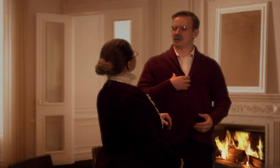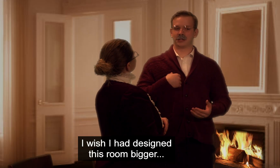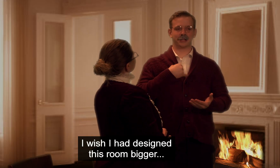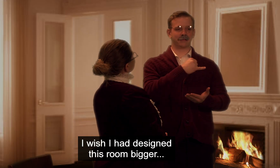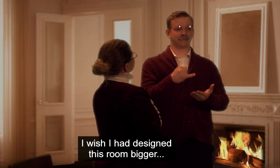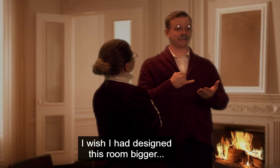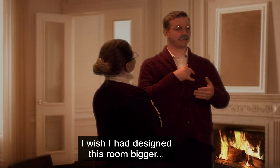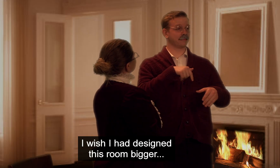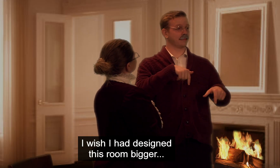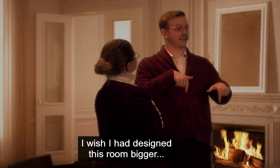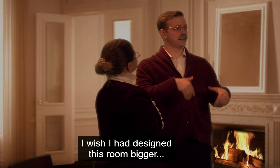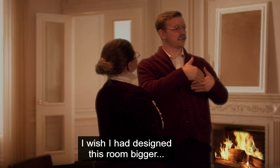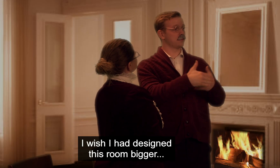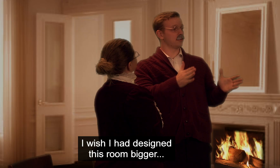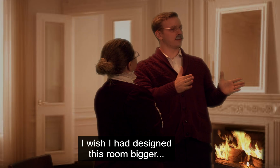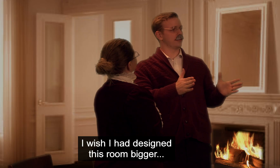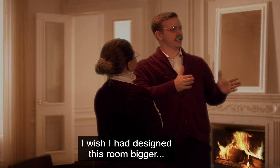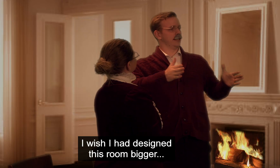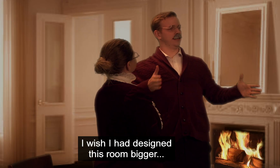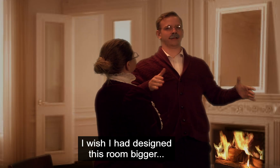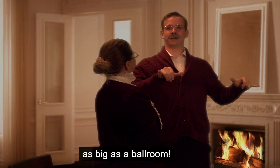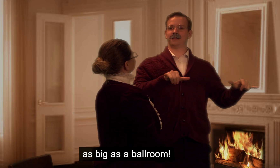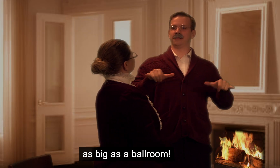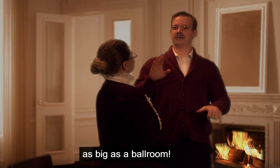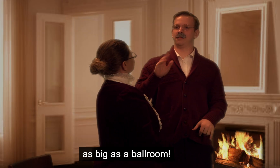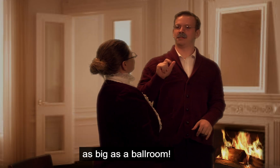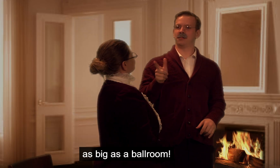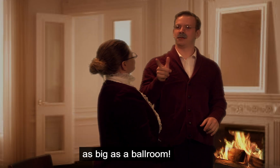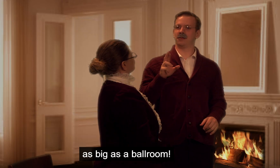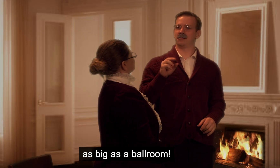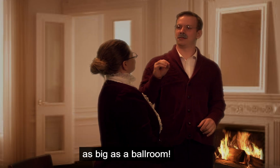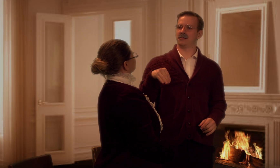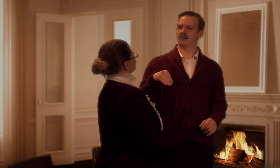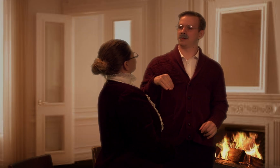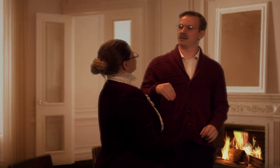I wish I had designed this room bigger. As big as a ballroom.